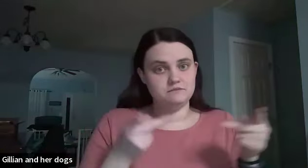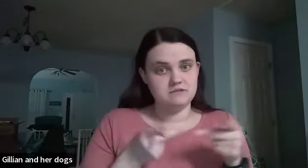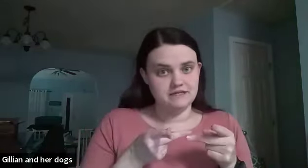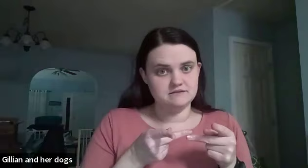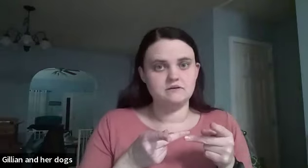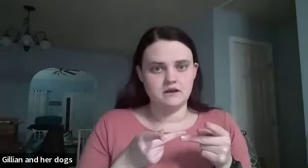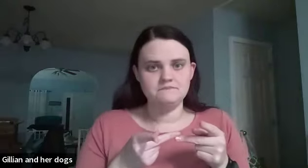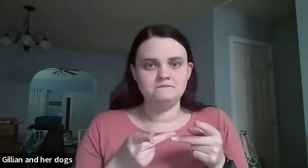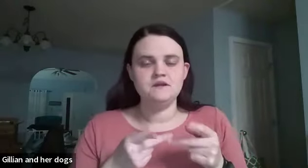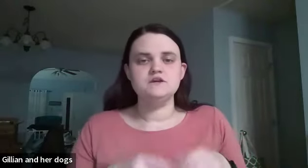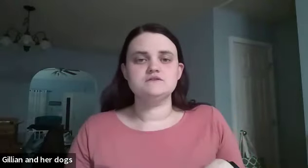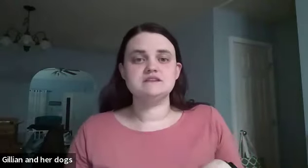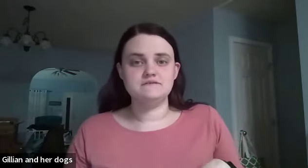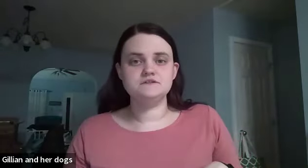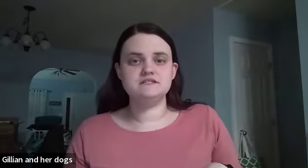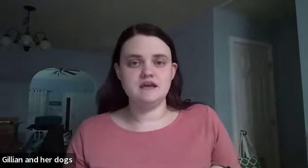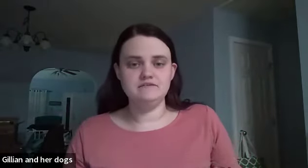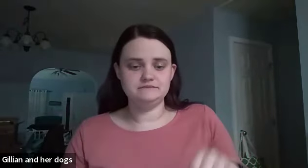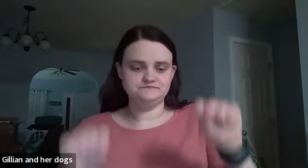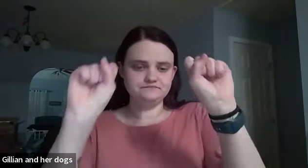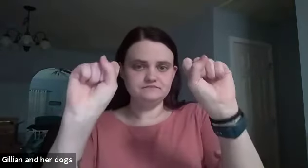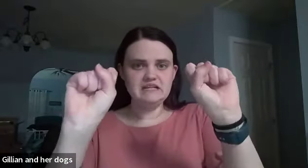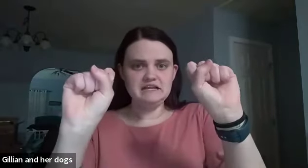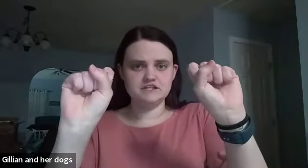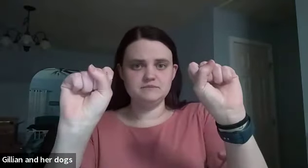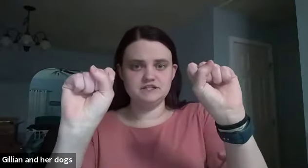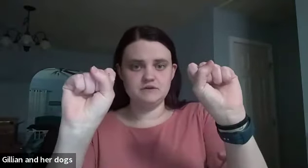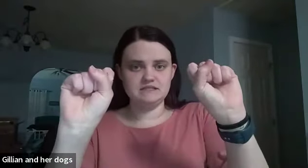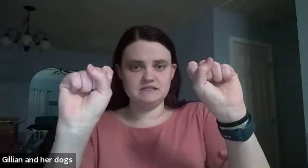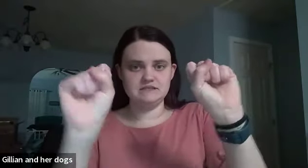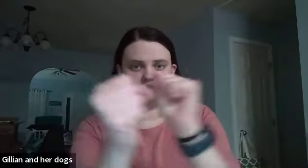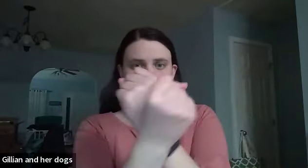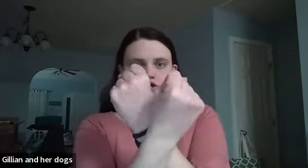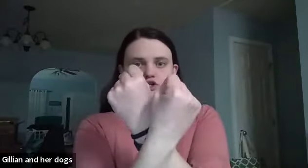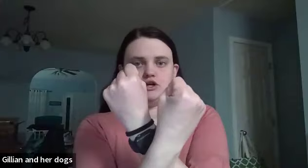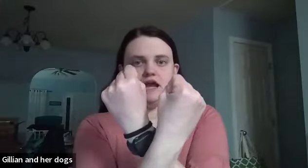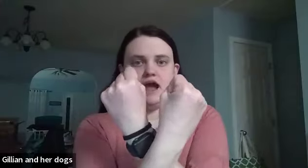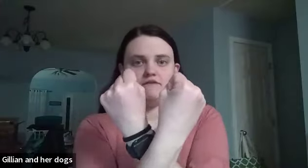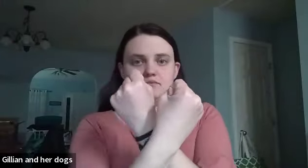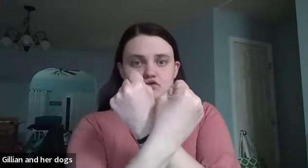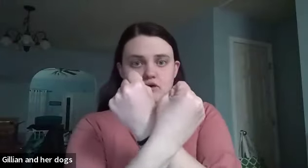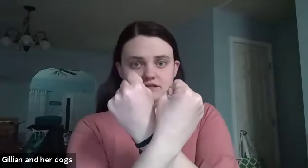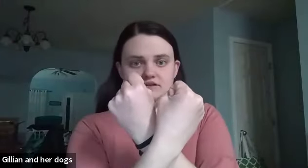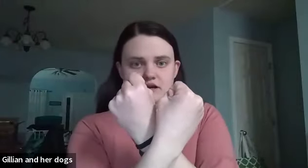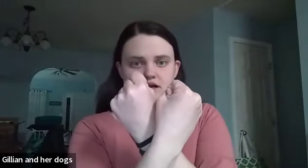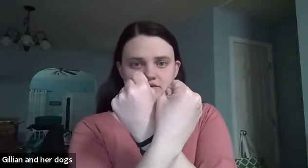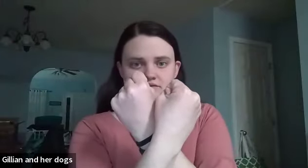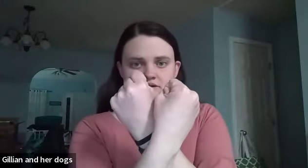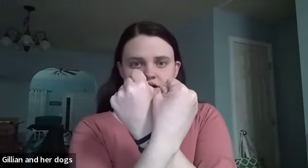sign for place, okay? So the sign for safe is going to be two S's. You're going to have them crossed, okay?